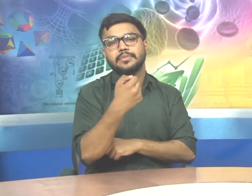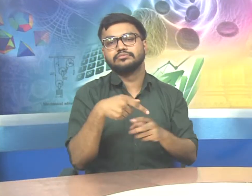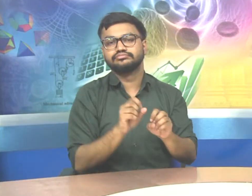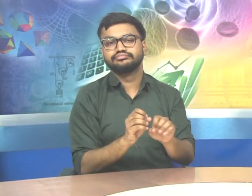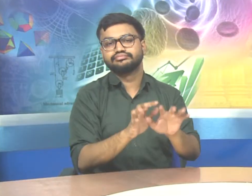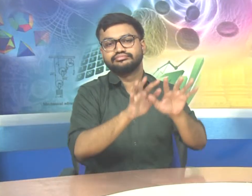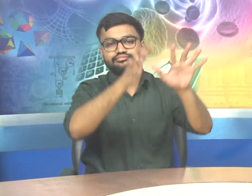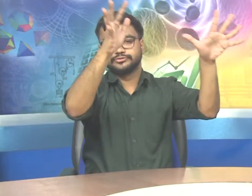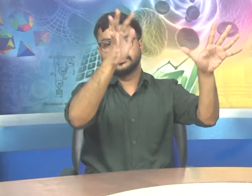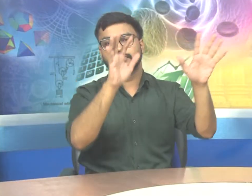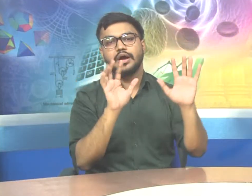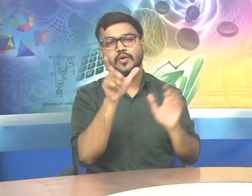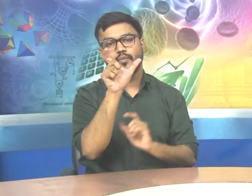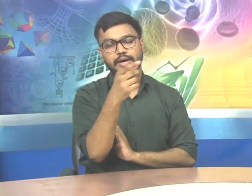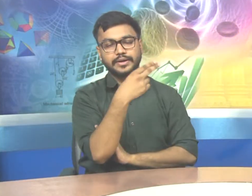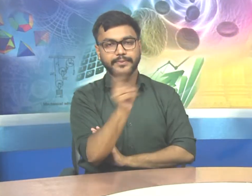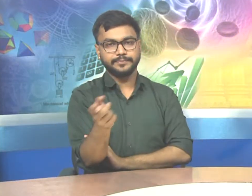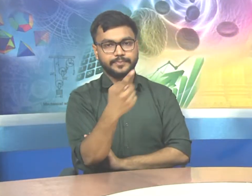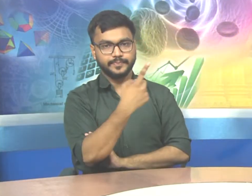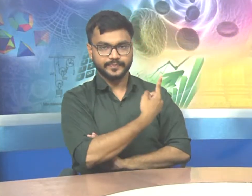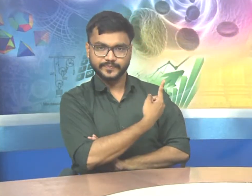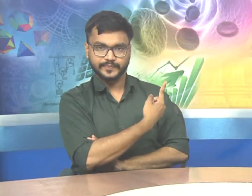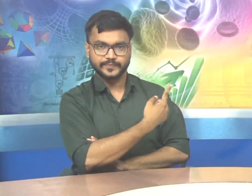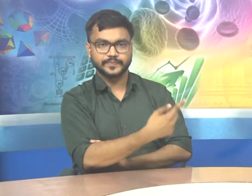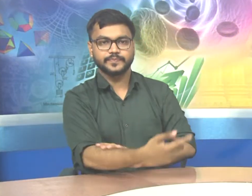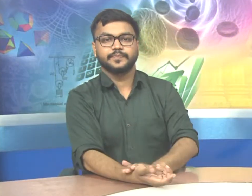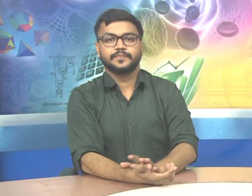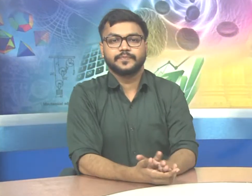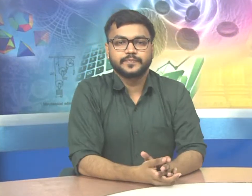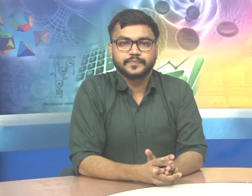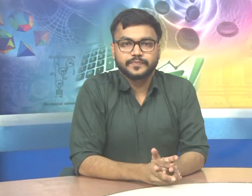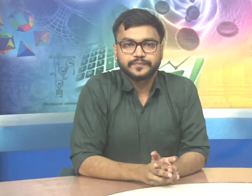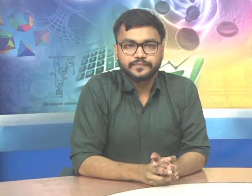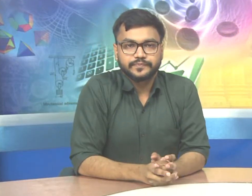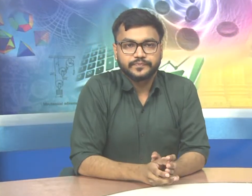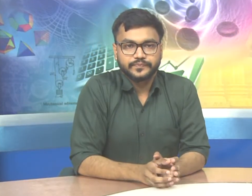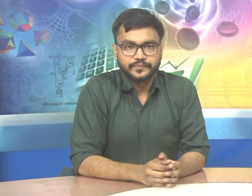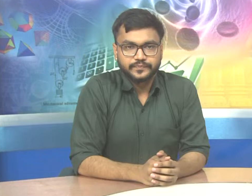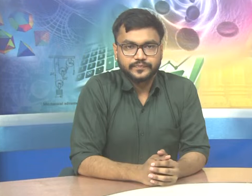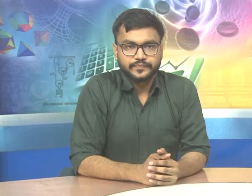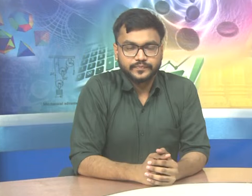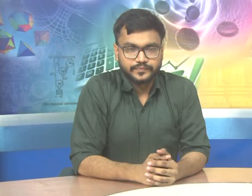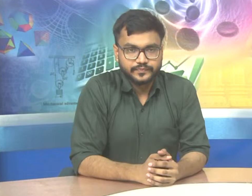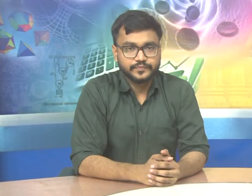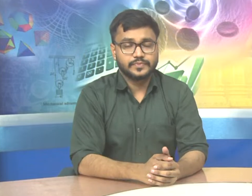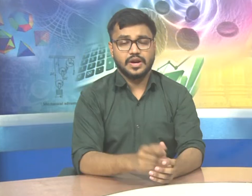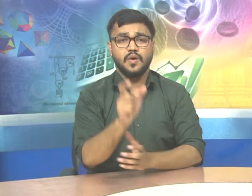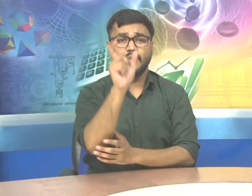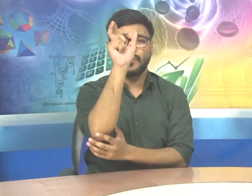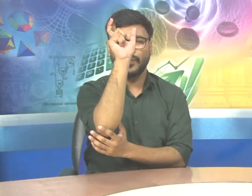when atom starts vibrating, its nuclear energy starts to explode.